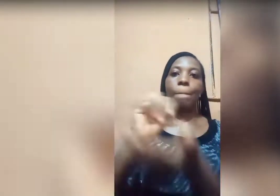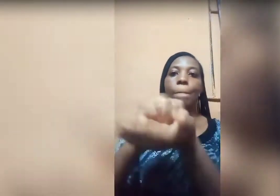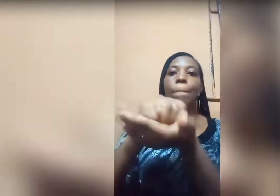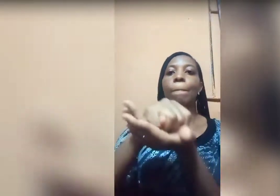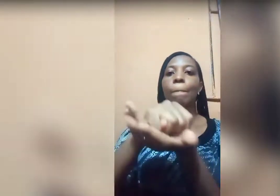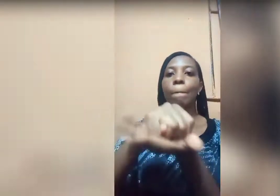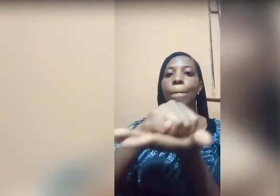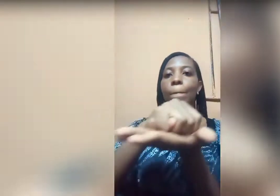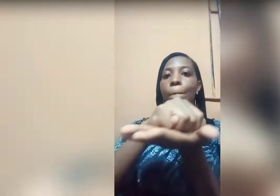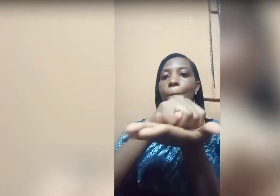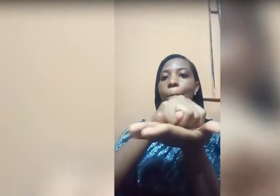$500,000.